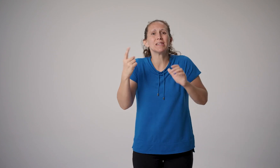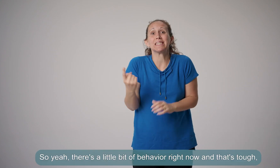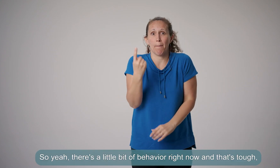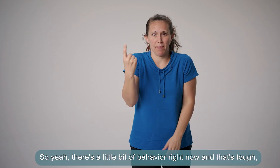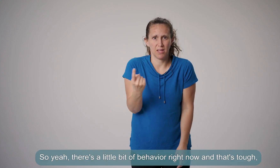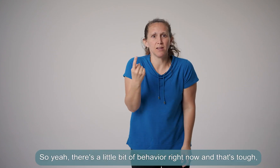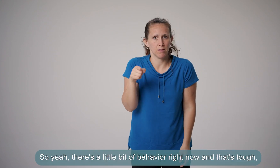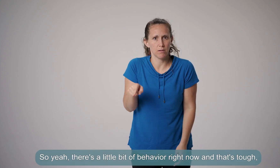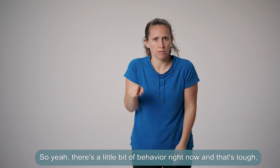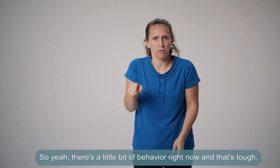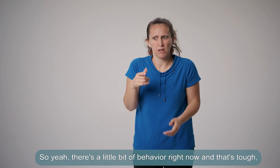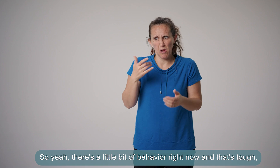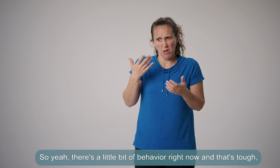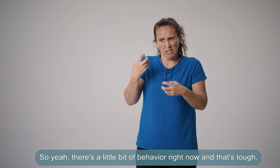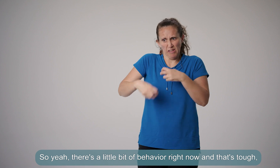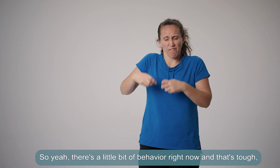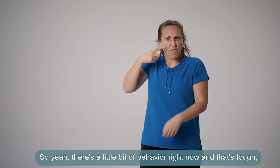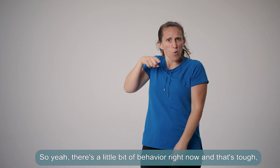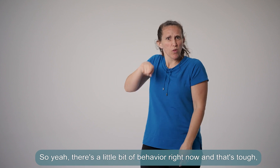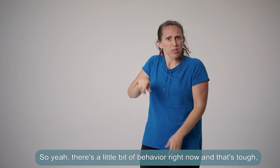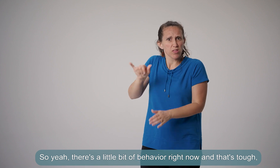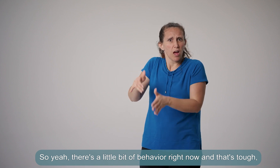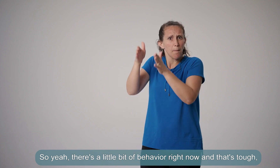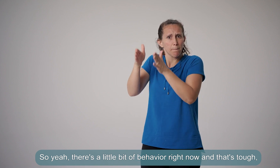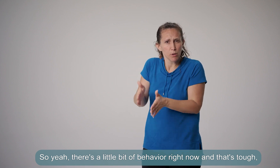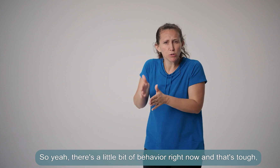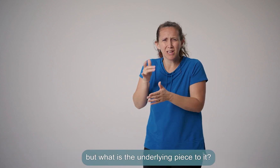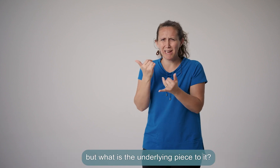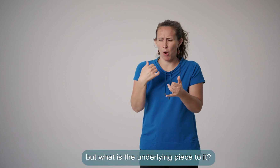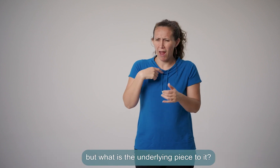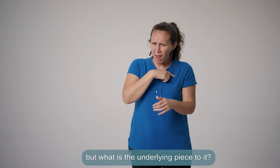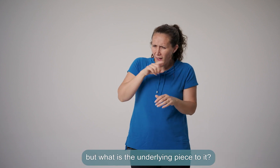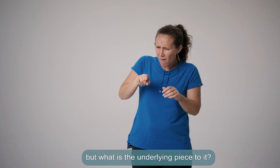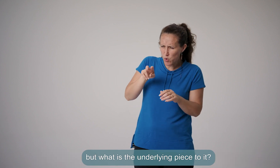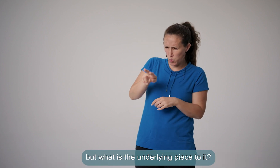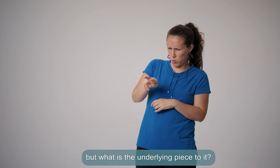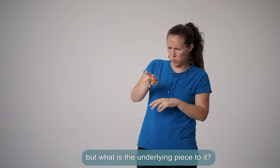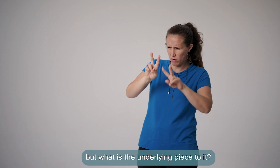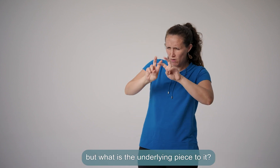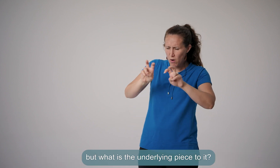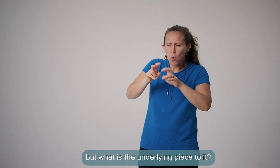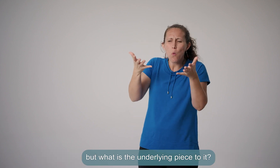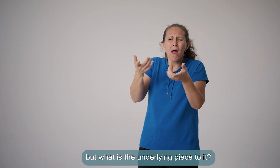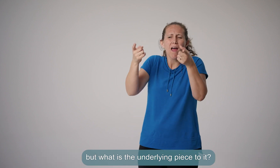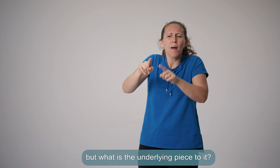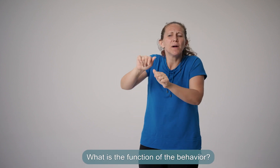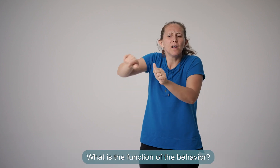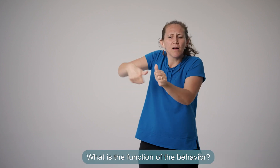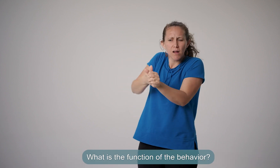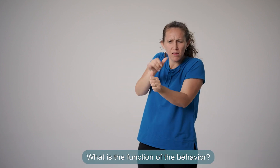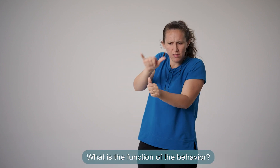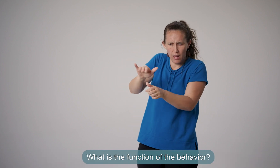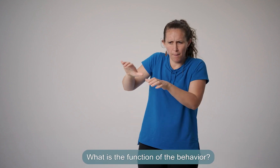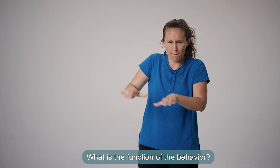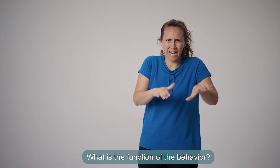So yeah, there's a little bit of behavior right now, and that's tough, but what is the underlying piece to it? What is the function of the